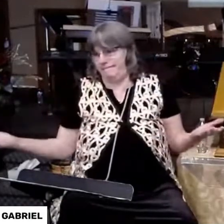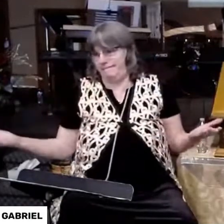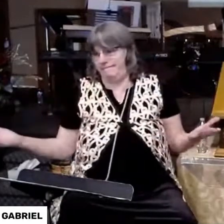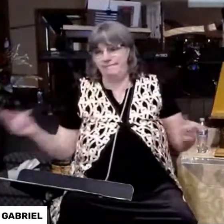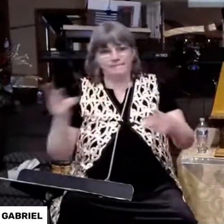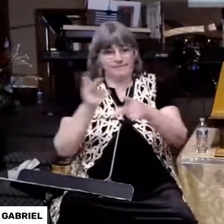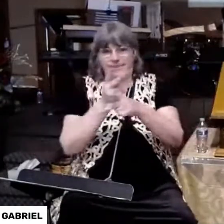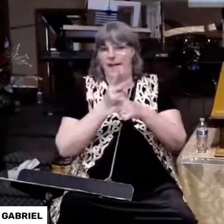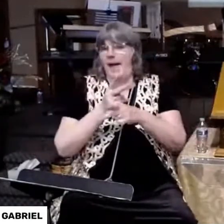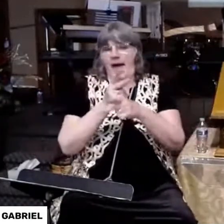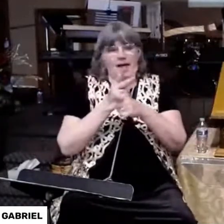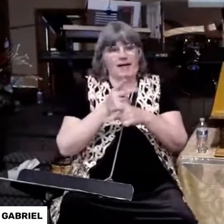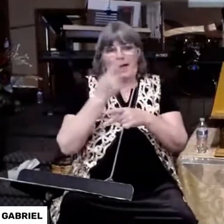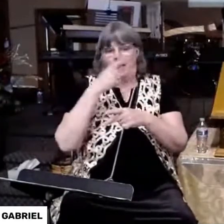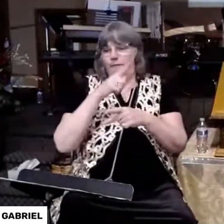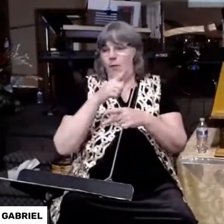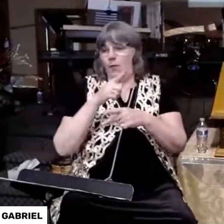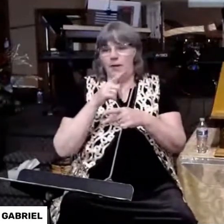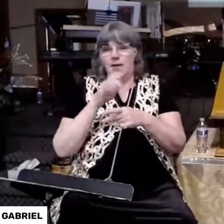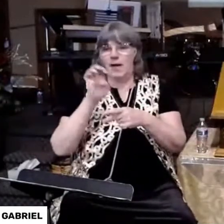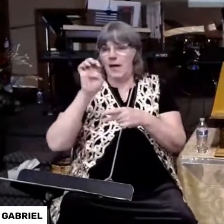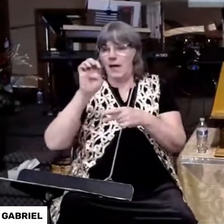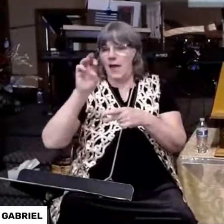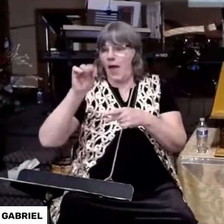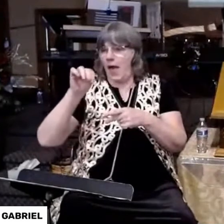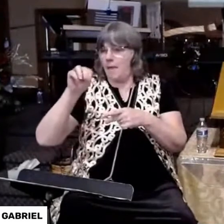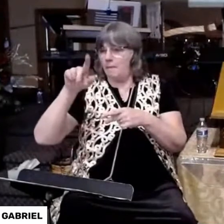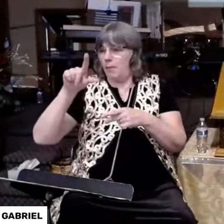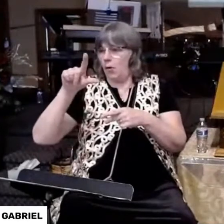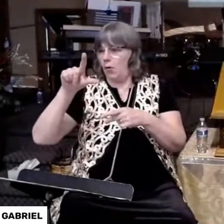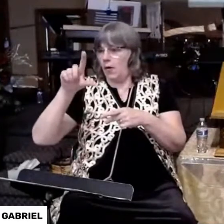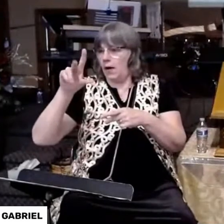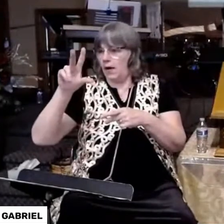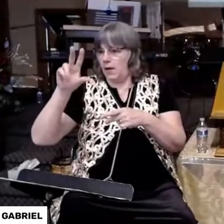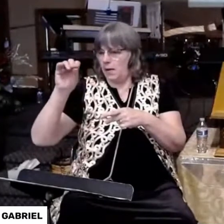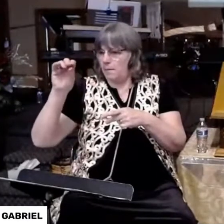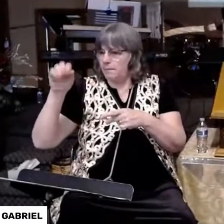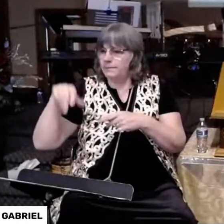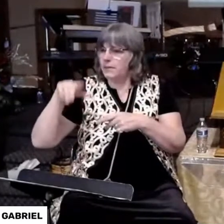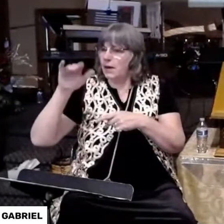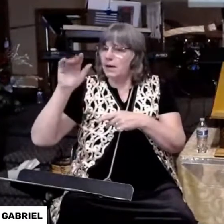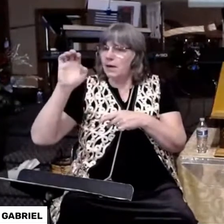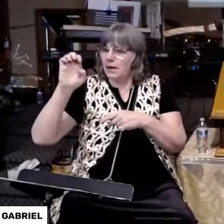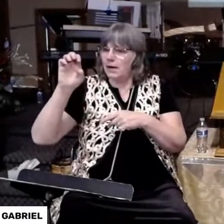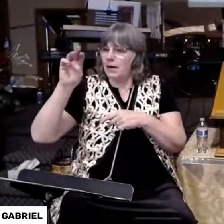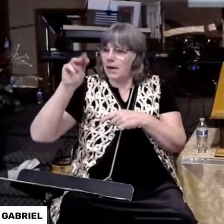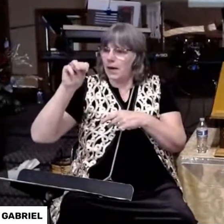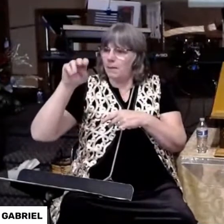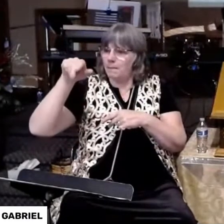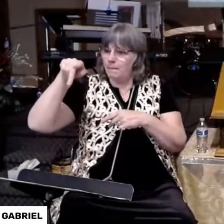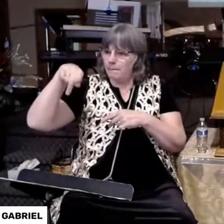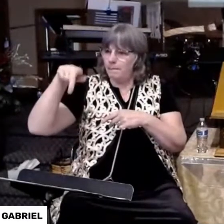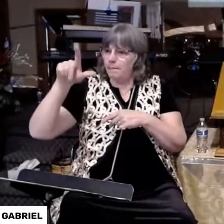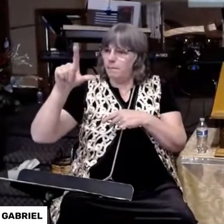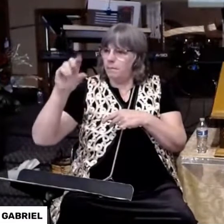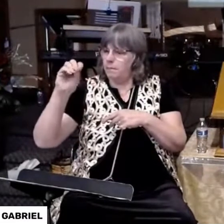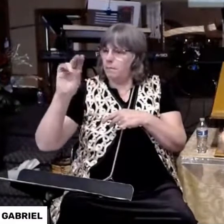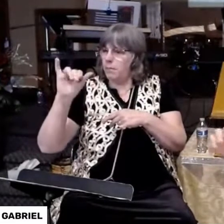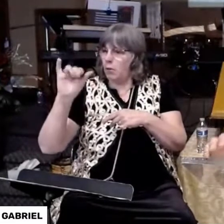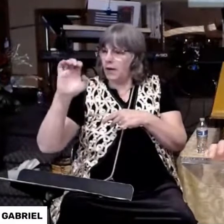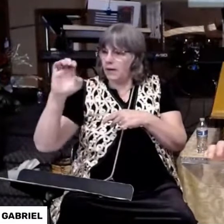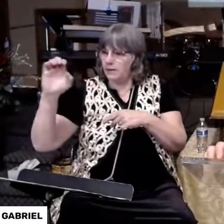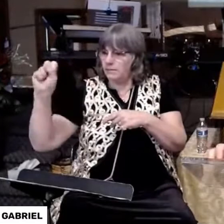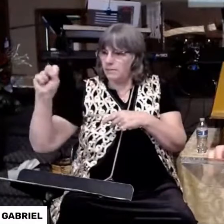We face the same issues, you know. So what would be his commandments? If